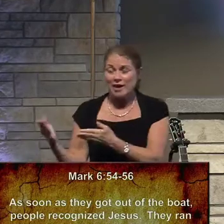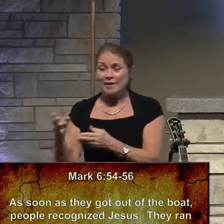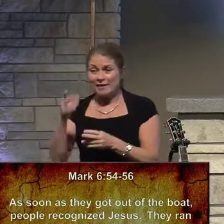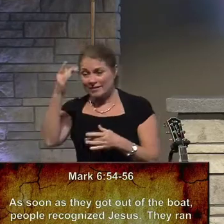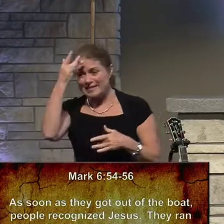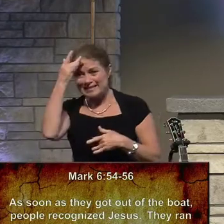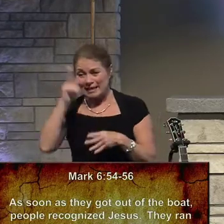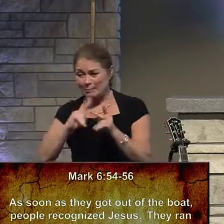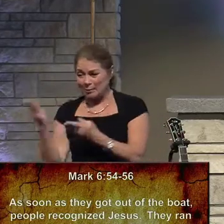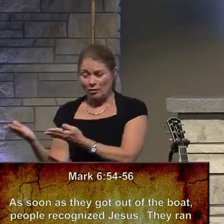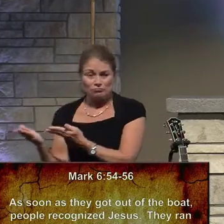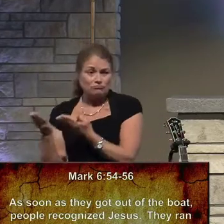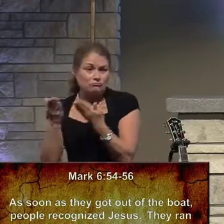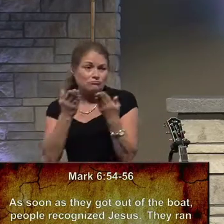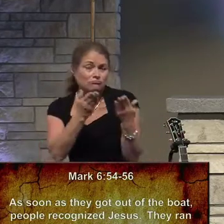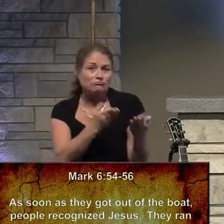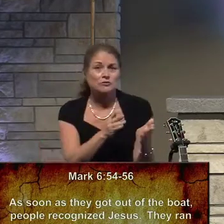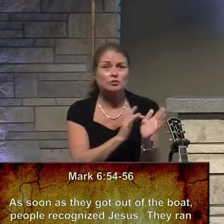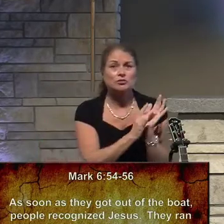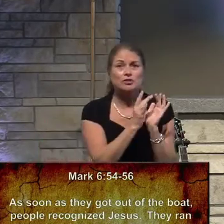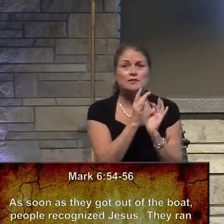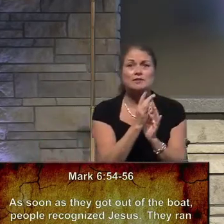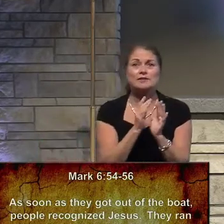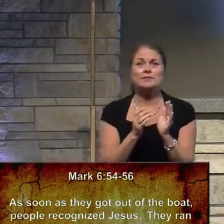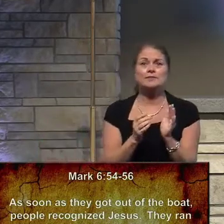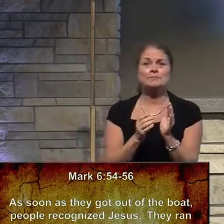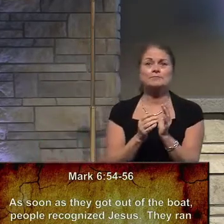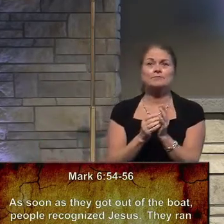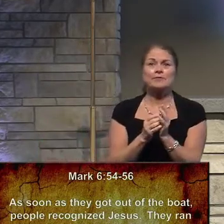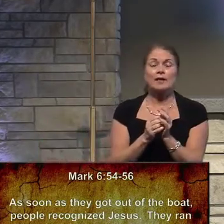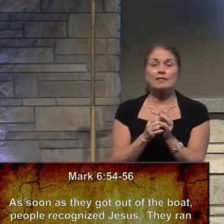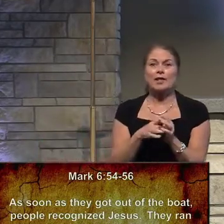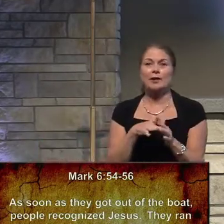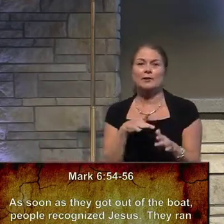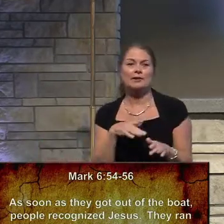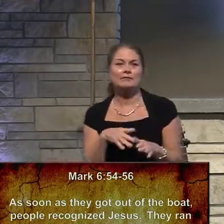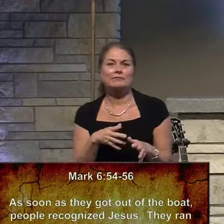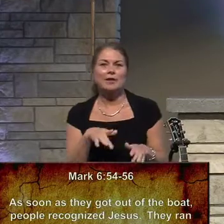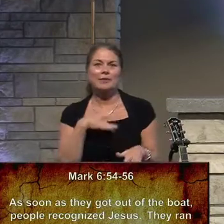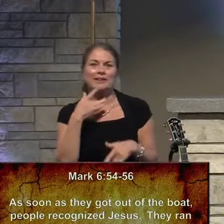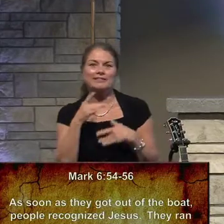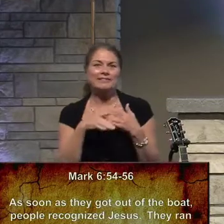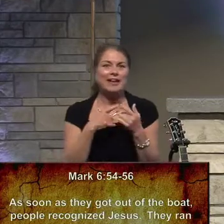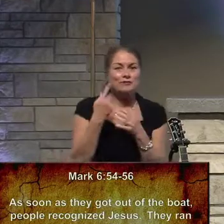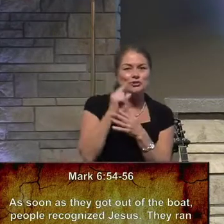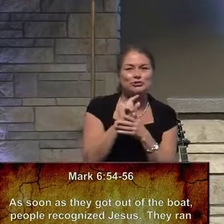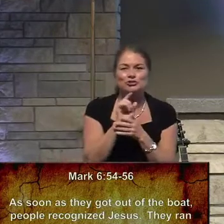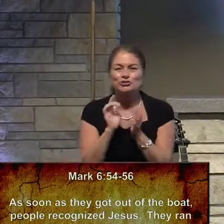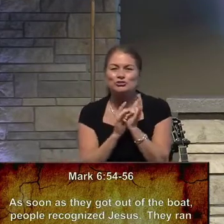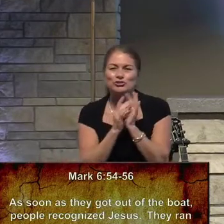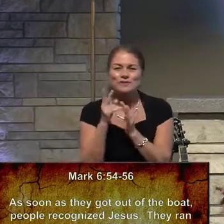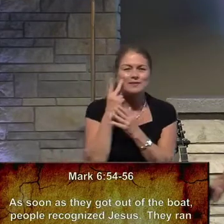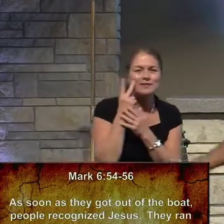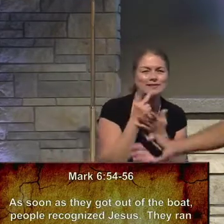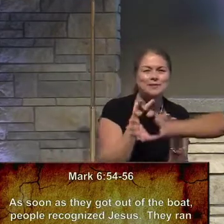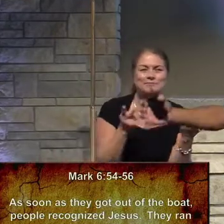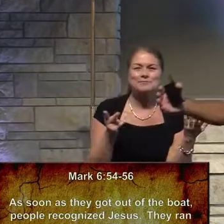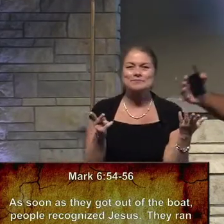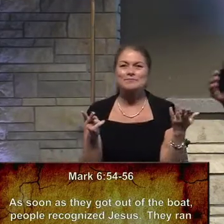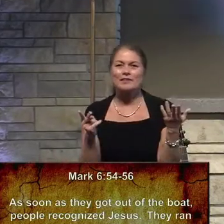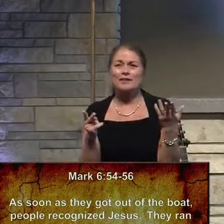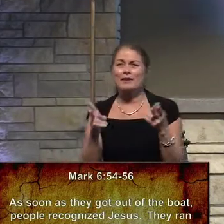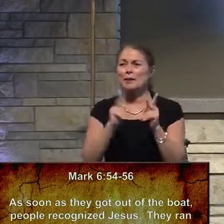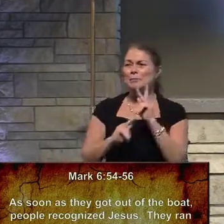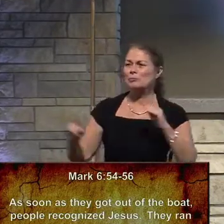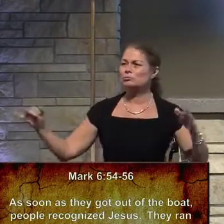to wherever they heard he was. They were anticipating Jesus' movements. And people were coming from all